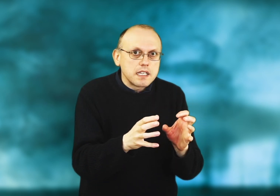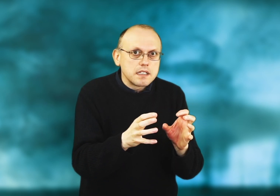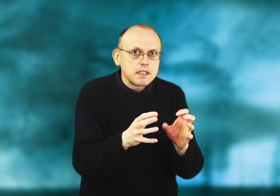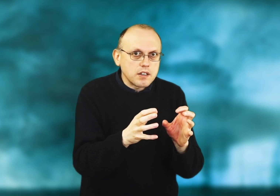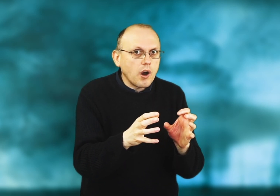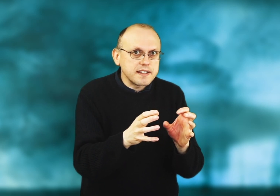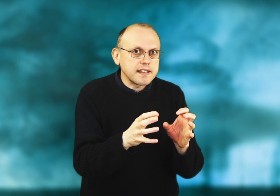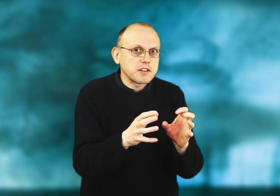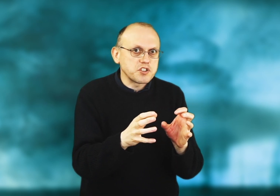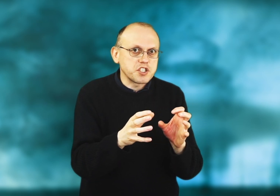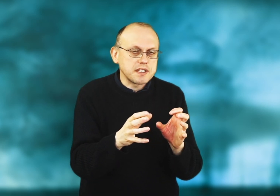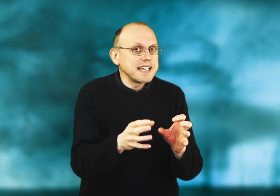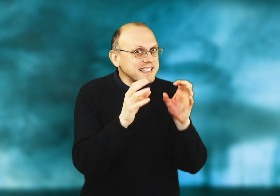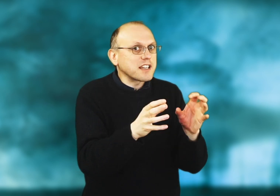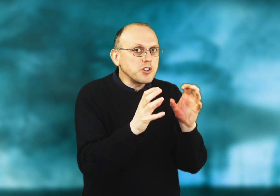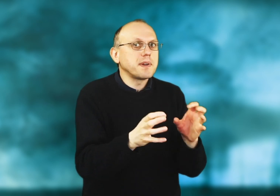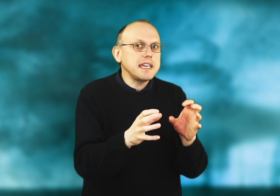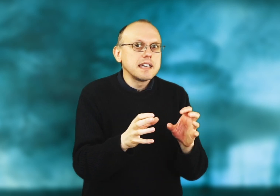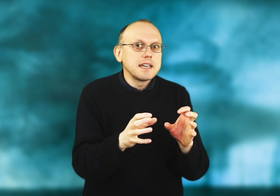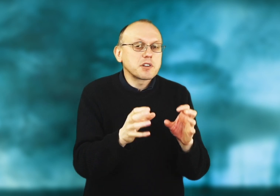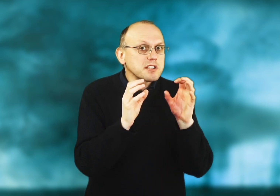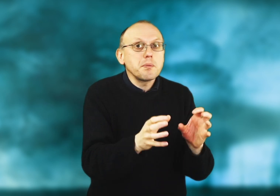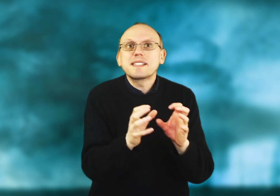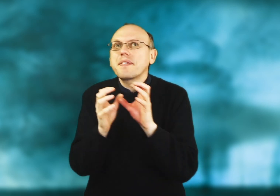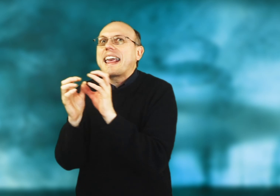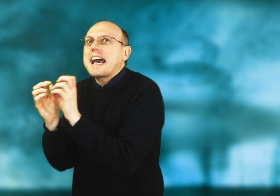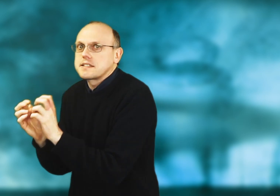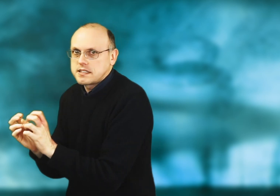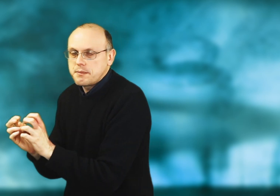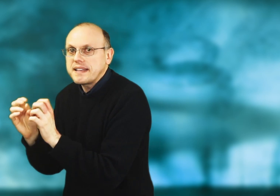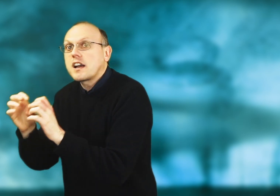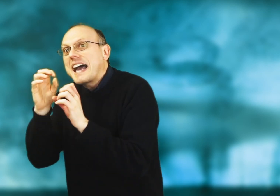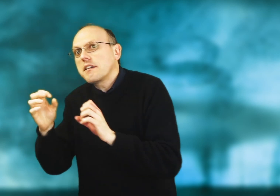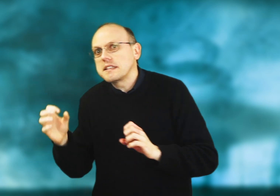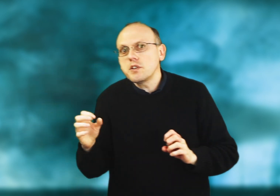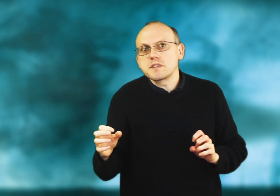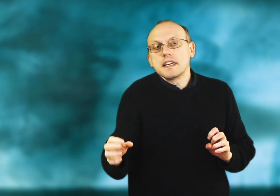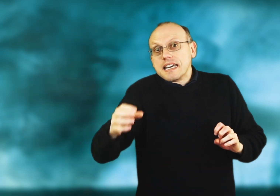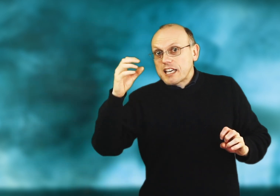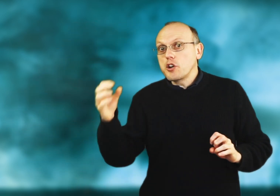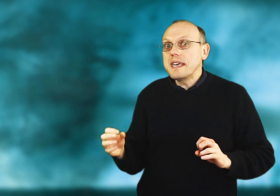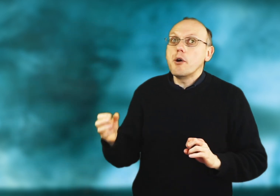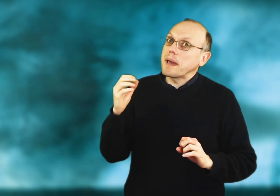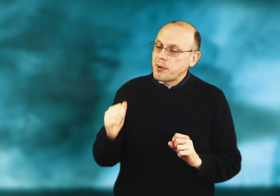a coordinating conjunction. I said could be because it could be something else depending on how it is used. It could be a